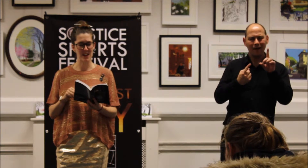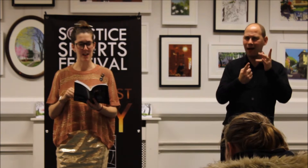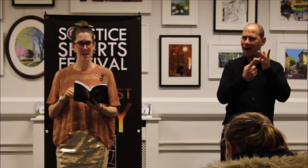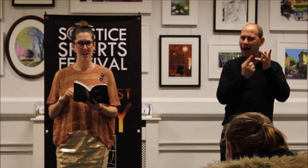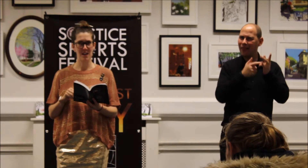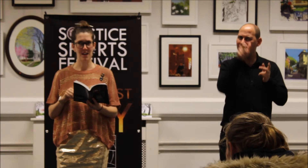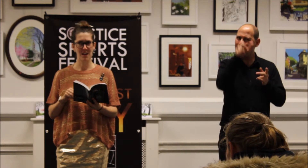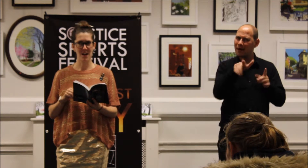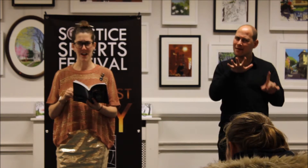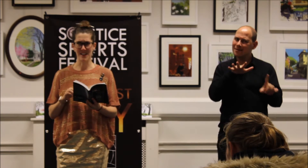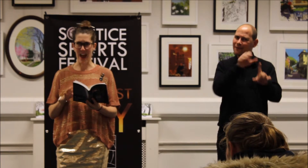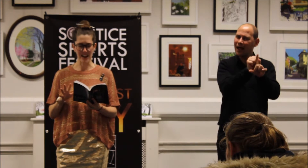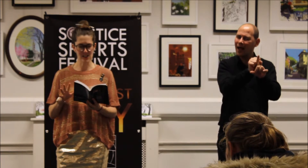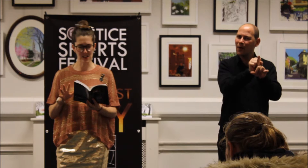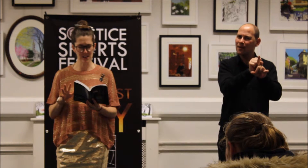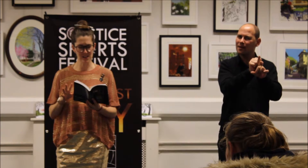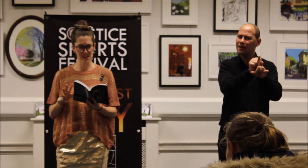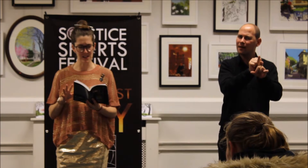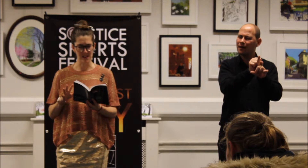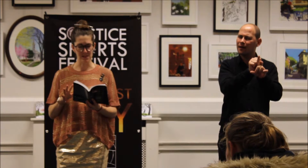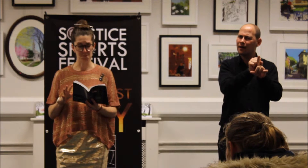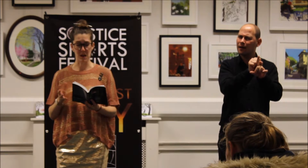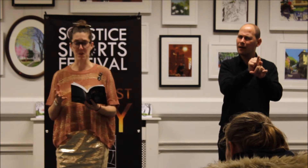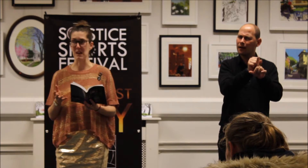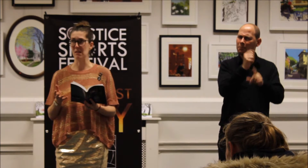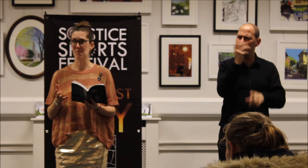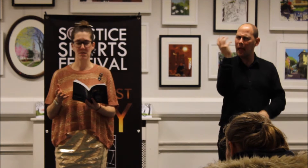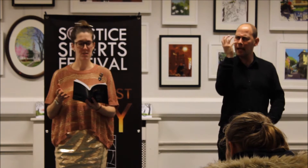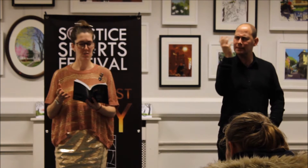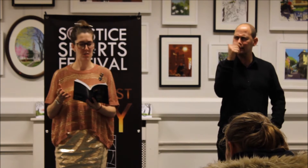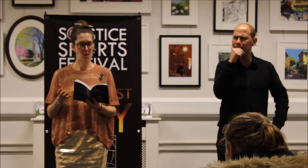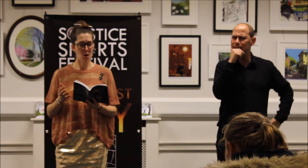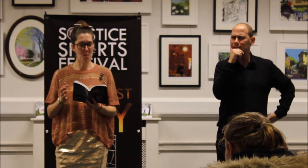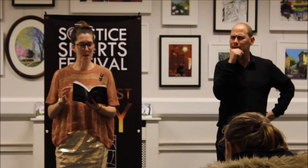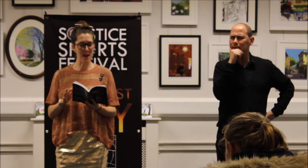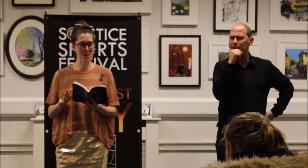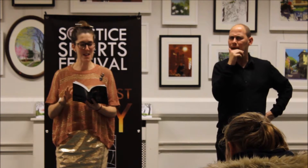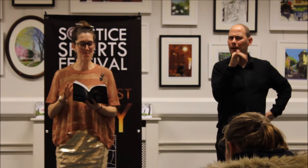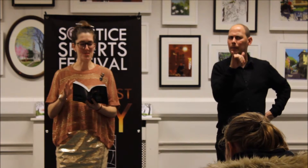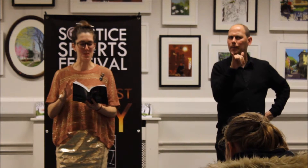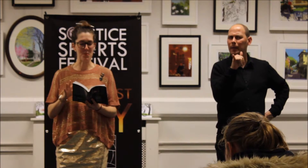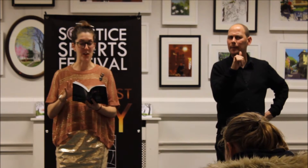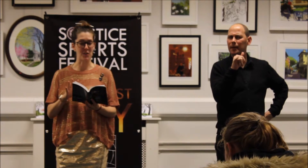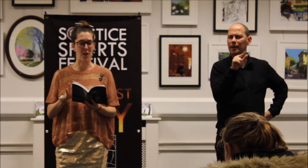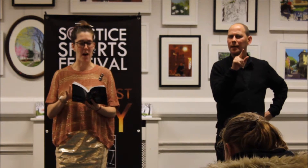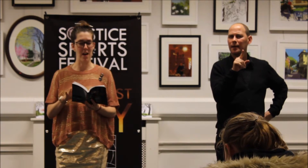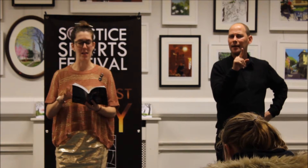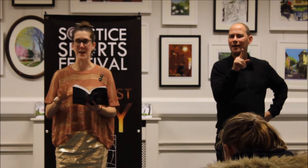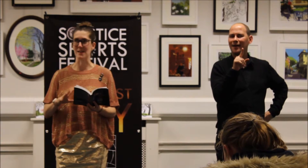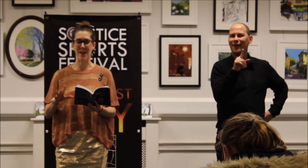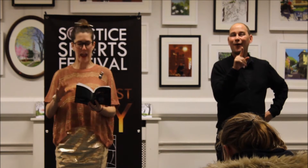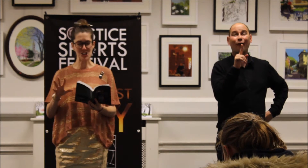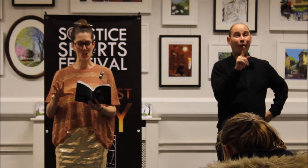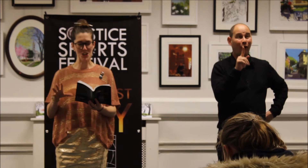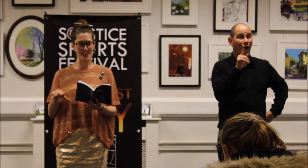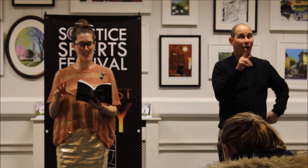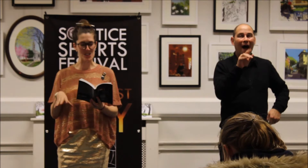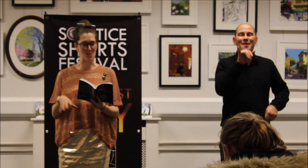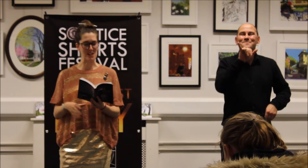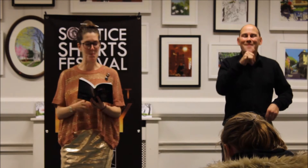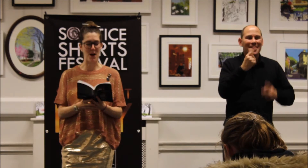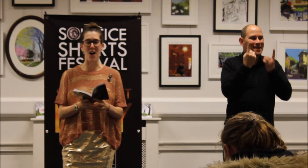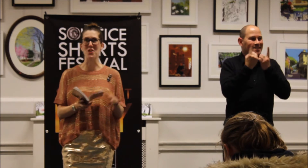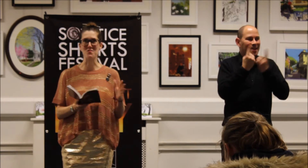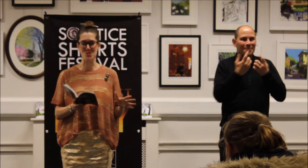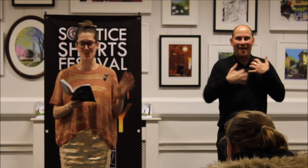this. An accident? Maybe. Or maybe it was something fun, like an ancient and